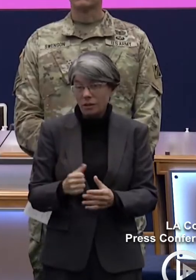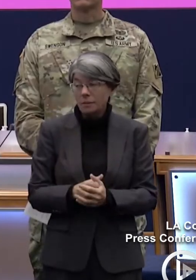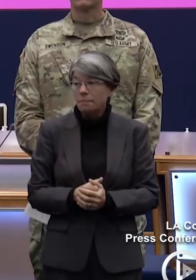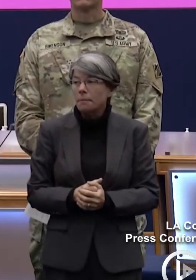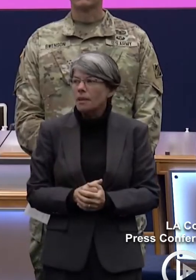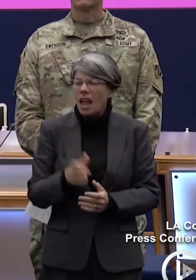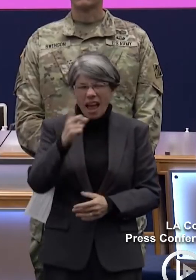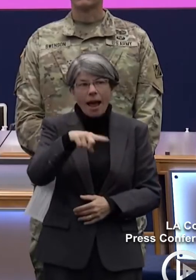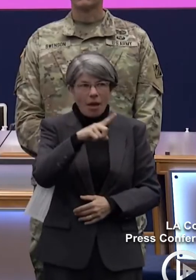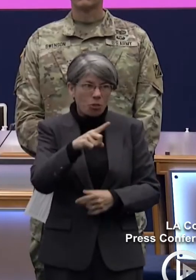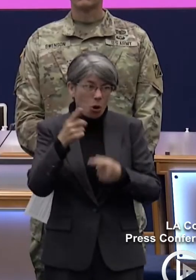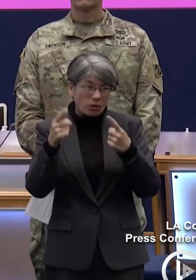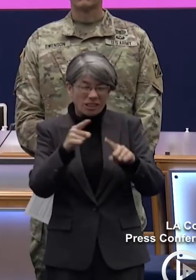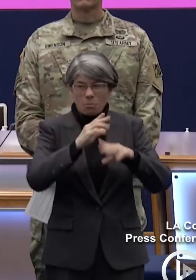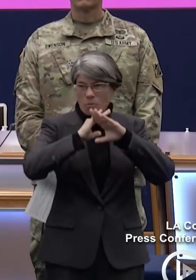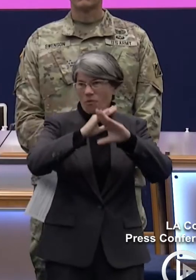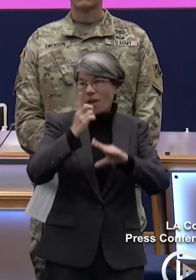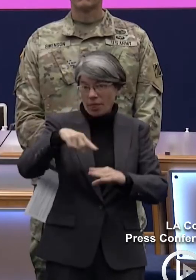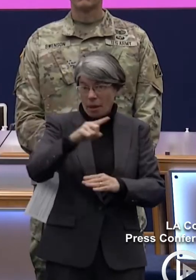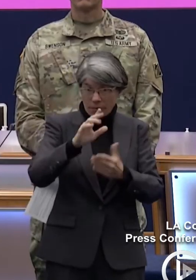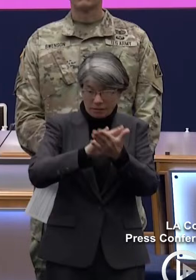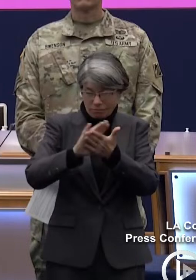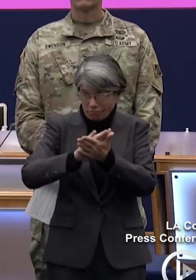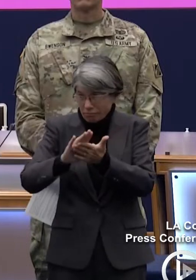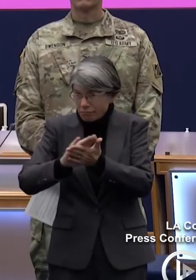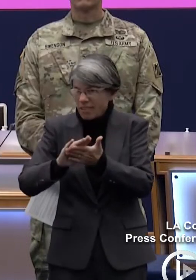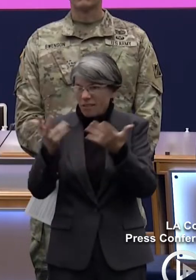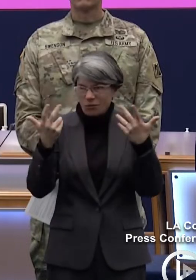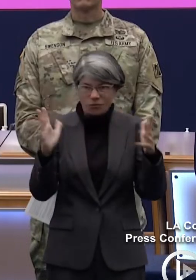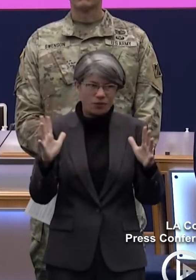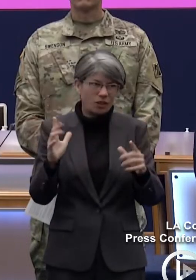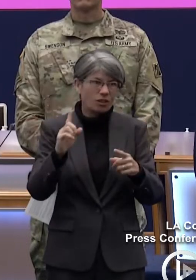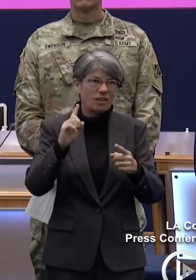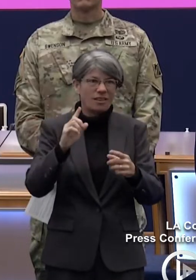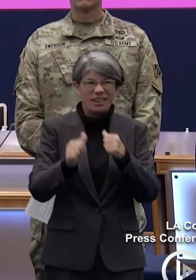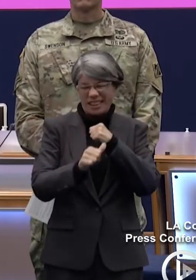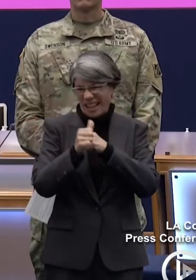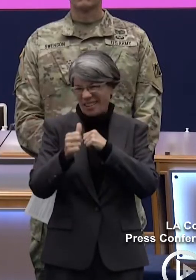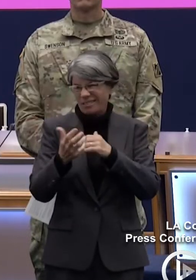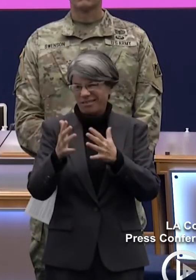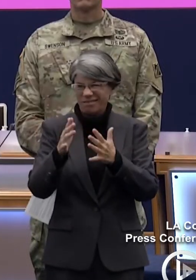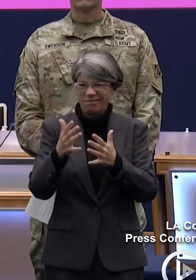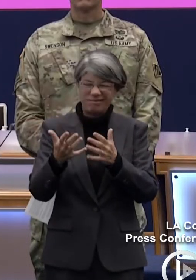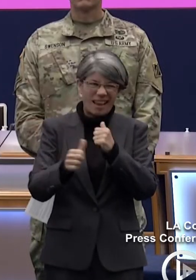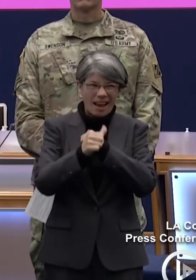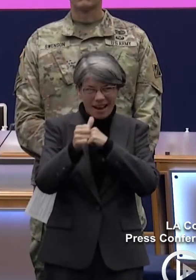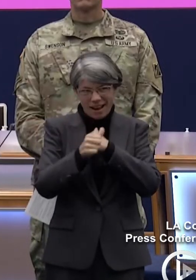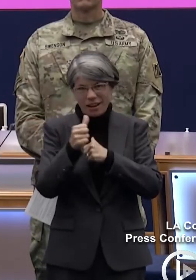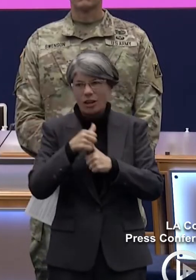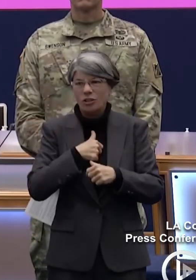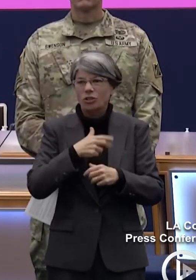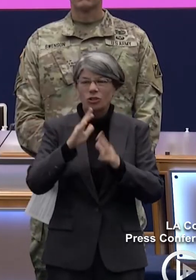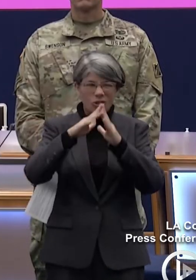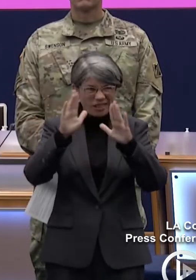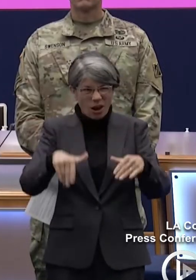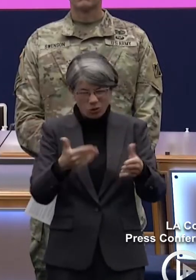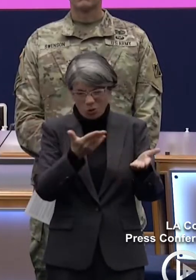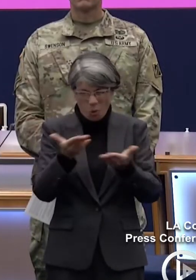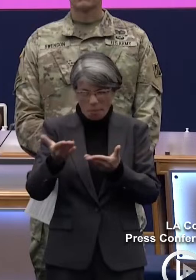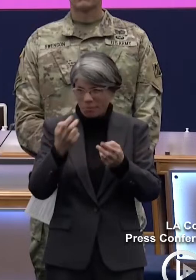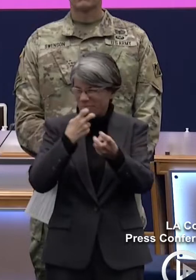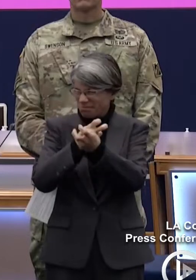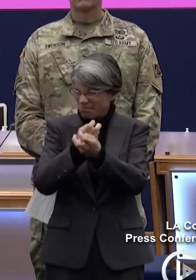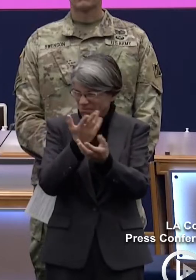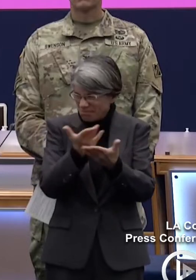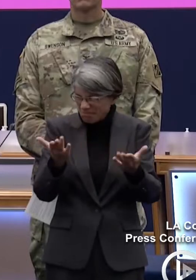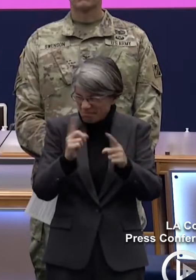that those conditions prevent them from completing the Phase 1 hazardous household hazardous material removal. In these cases,